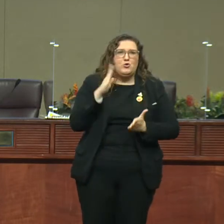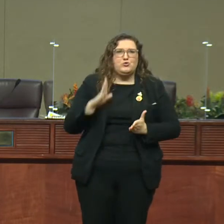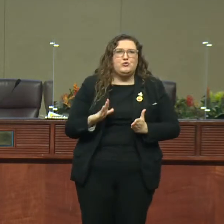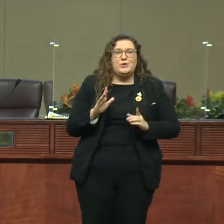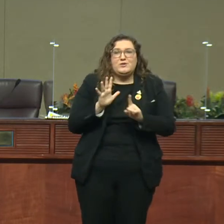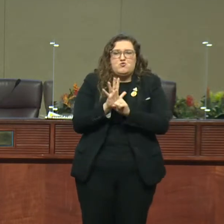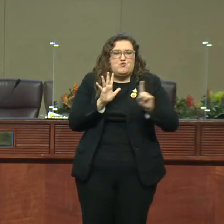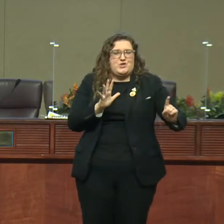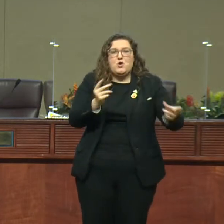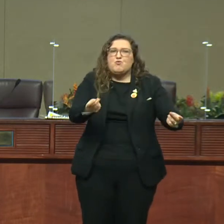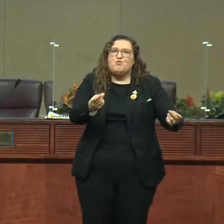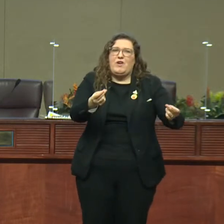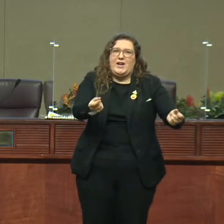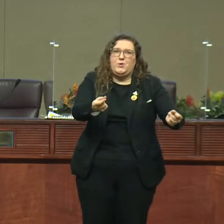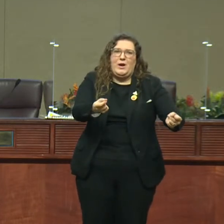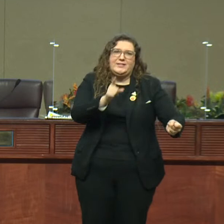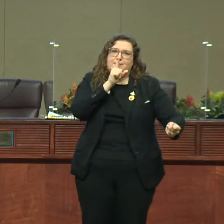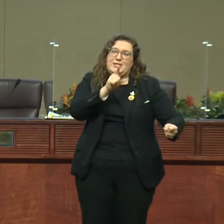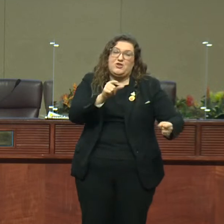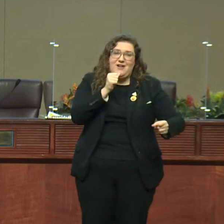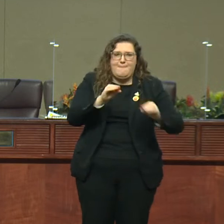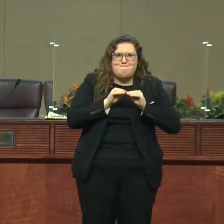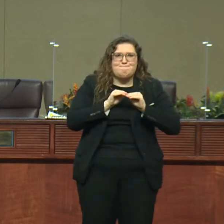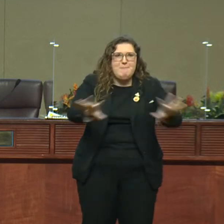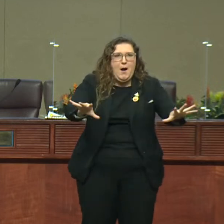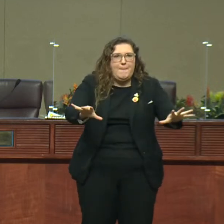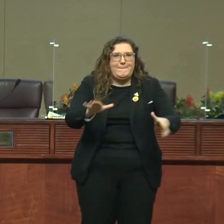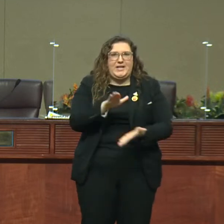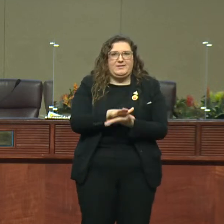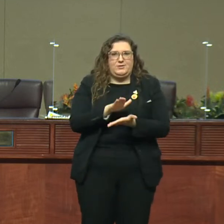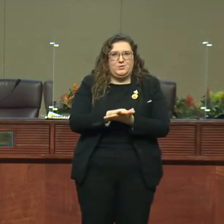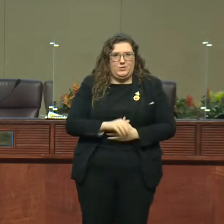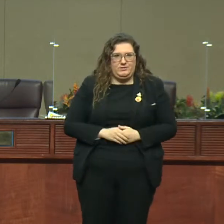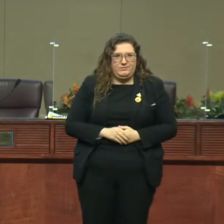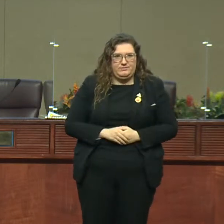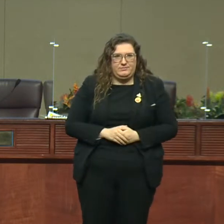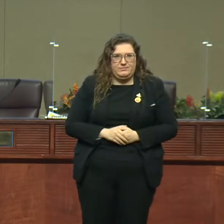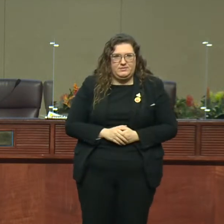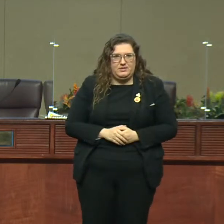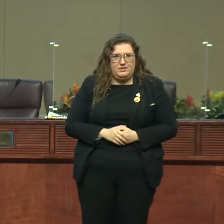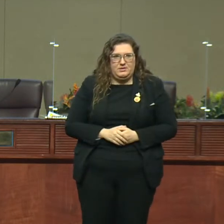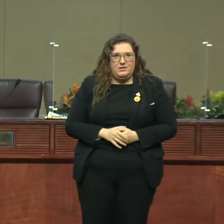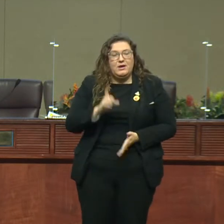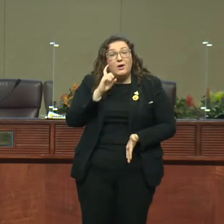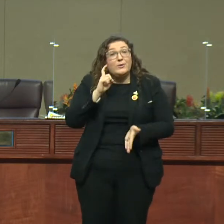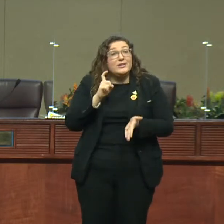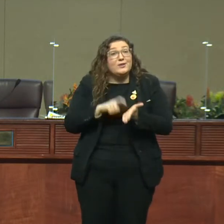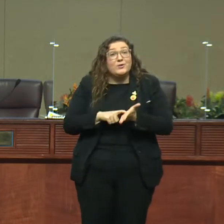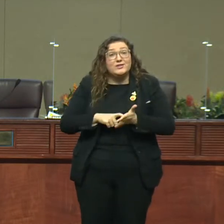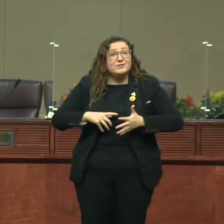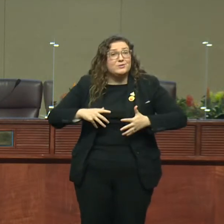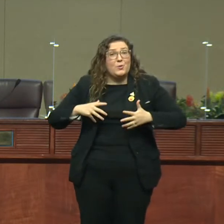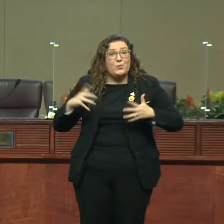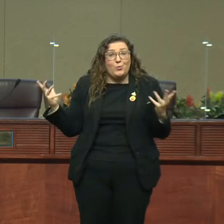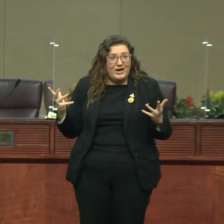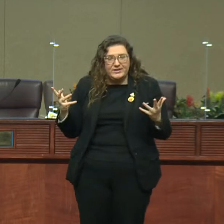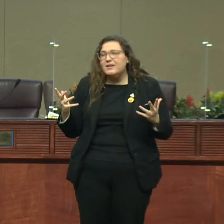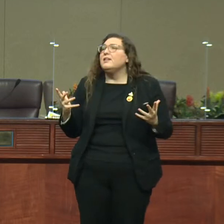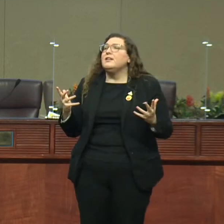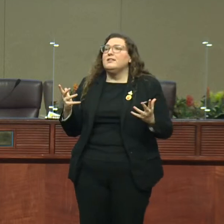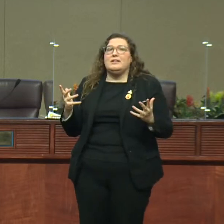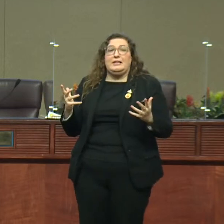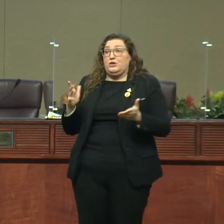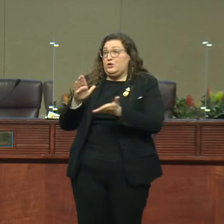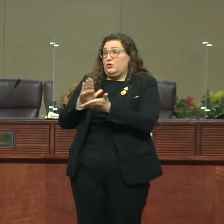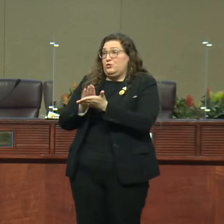in the school at large scale. Again, what we have seen is friends and family acquiring the disease